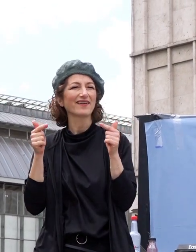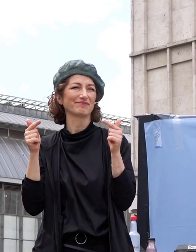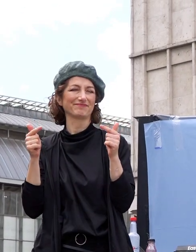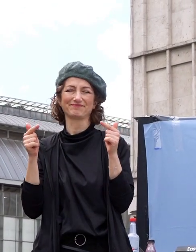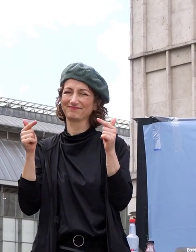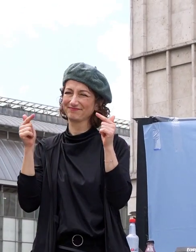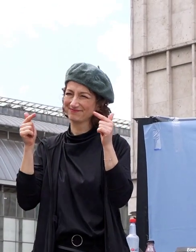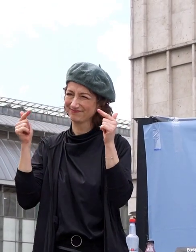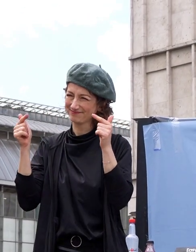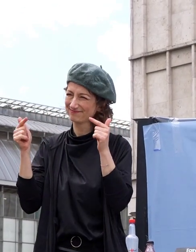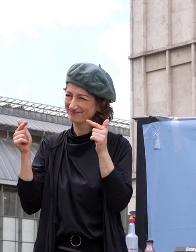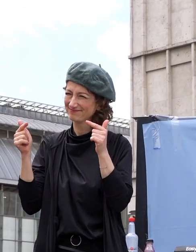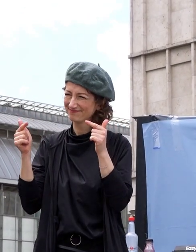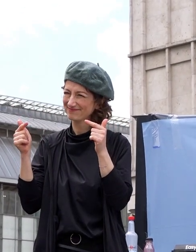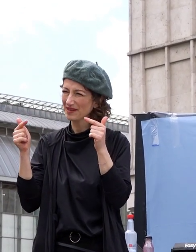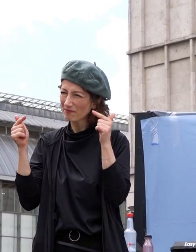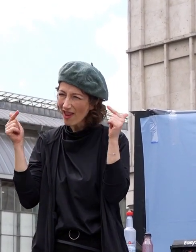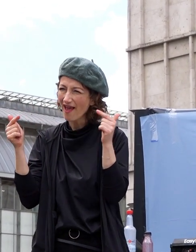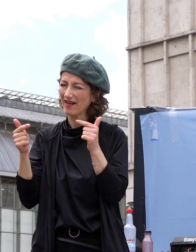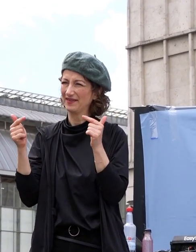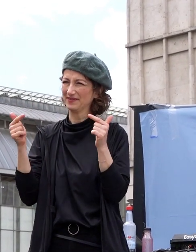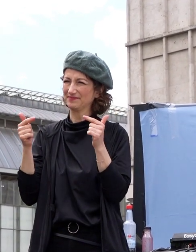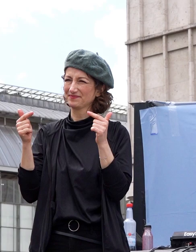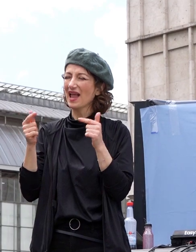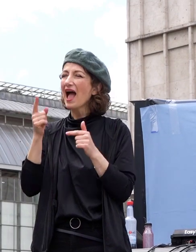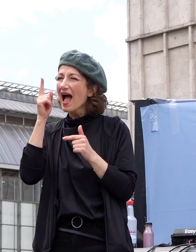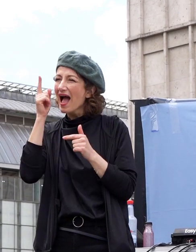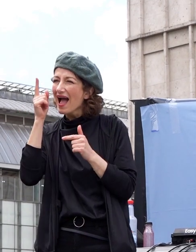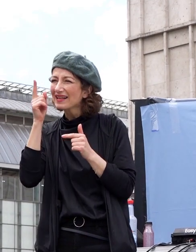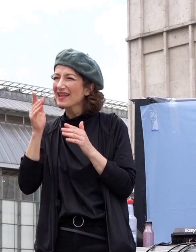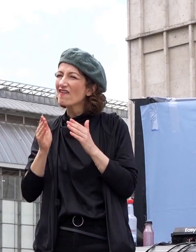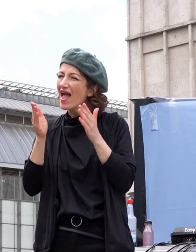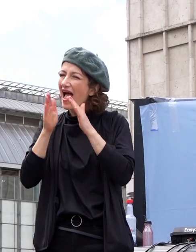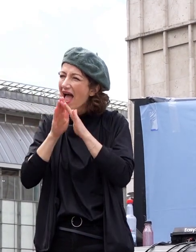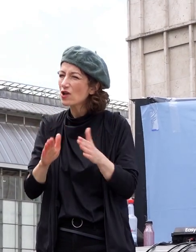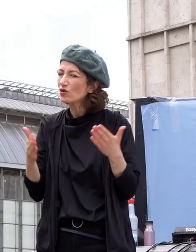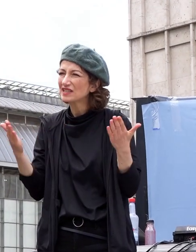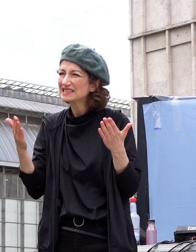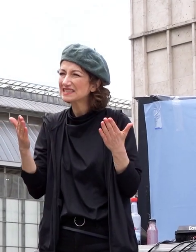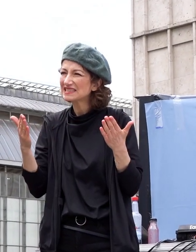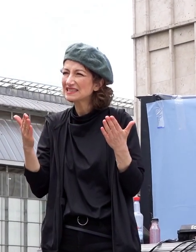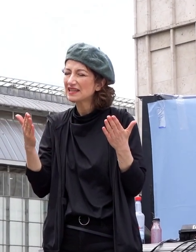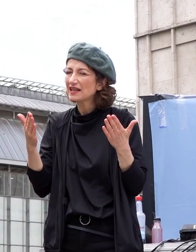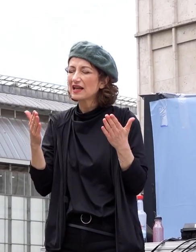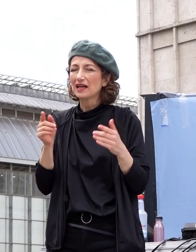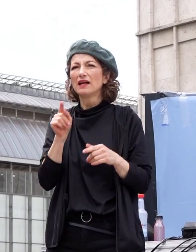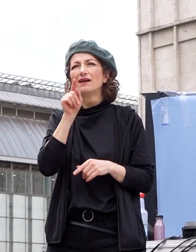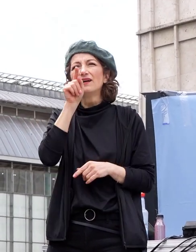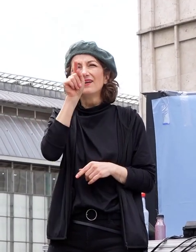One way to heal is to speak of our connection to them